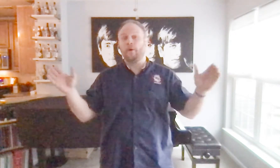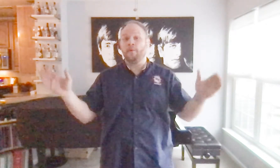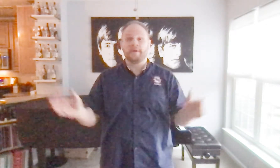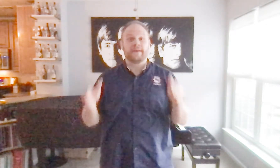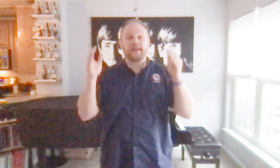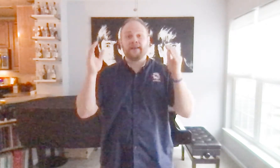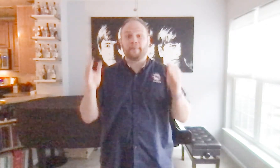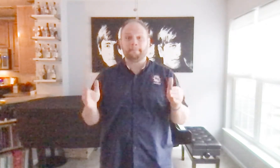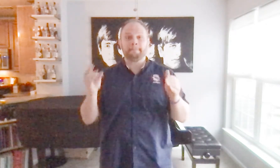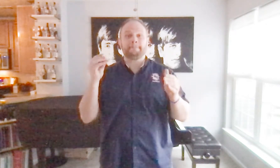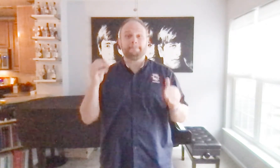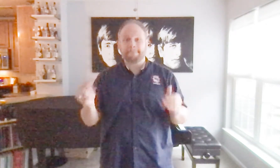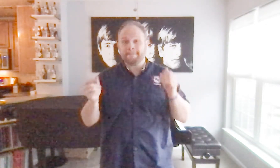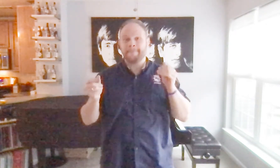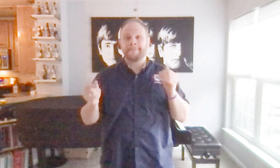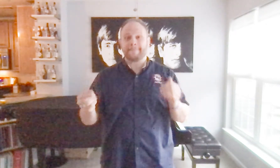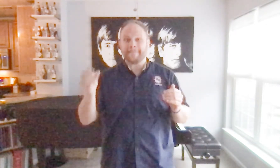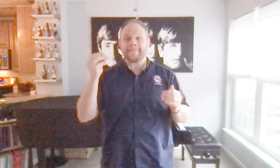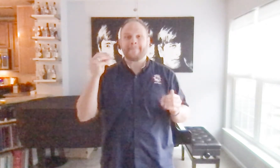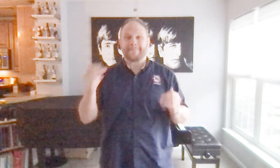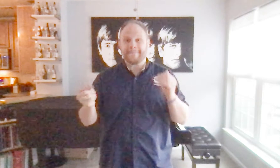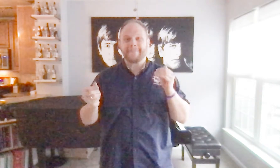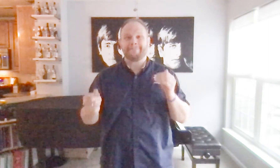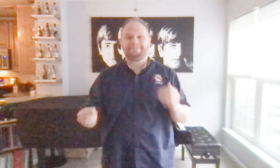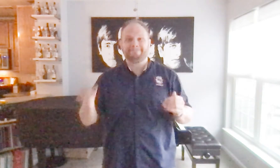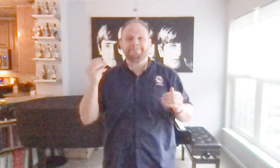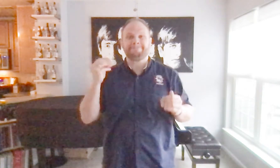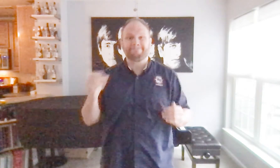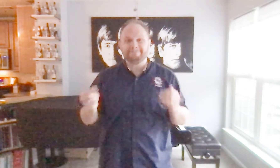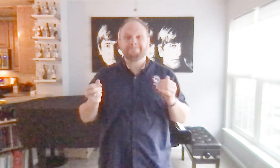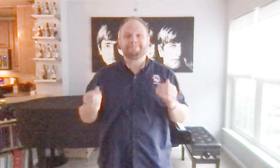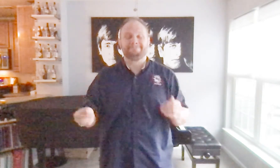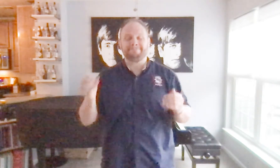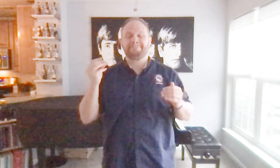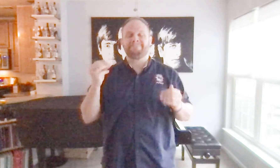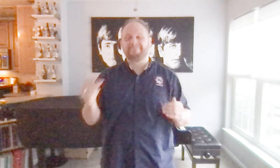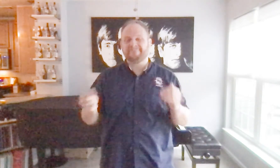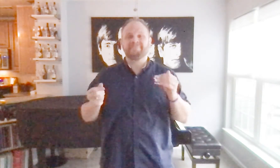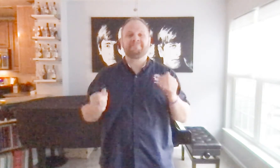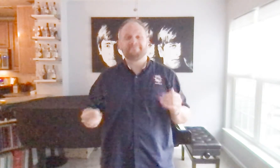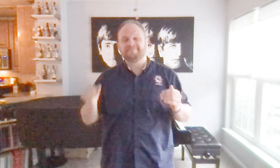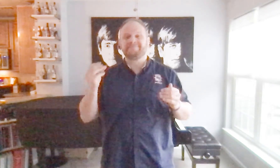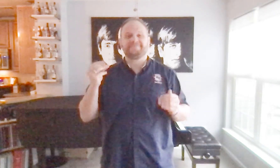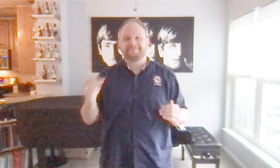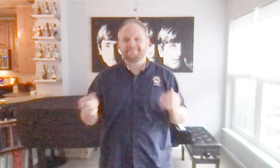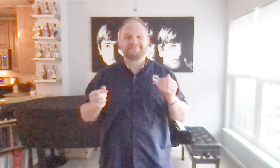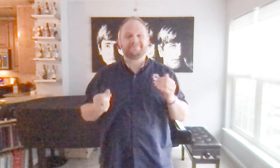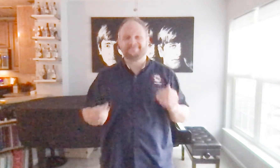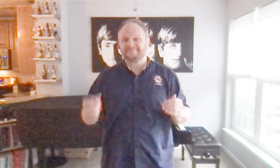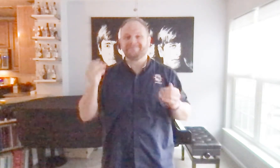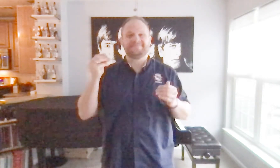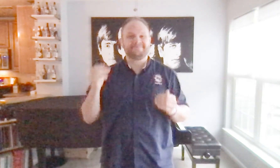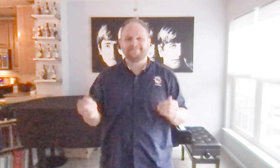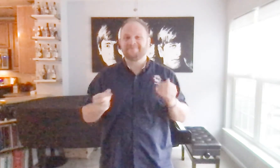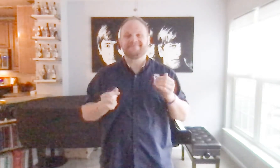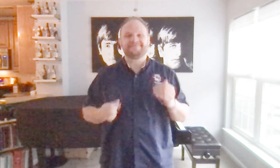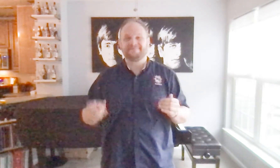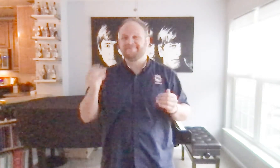I get by with a little help from my friends. I get high with a little help from my